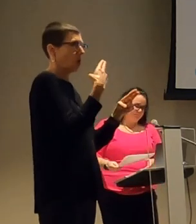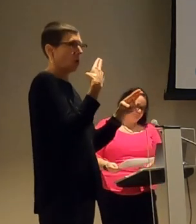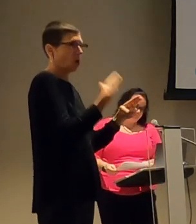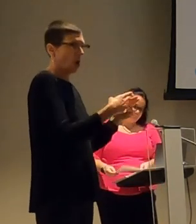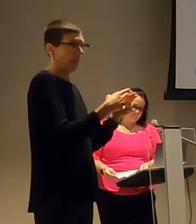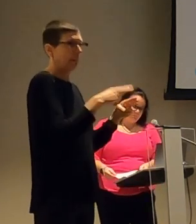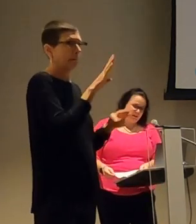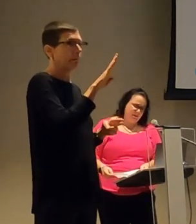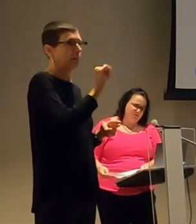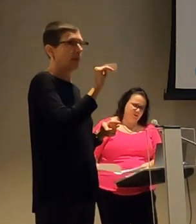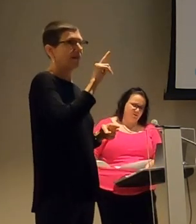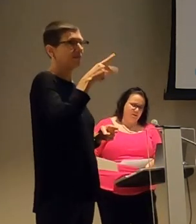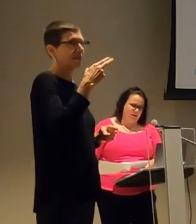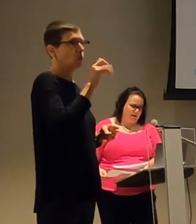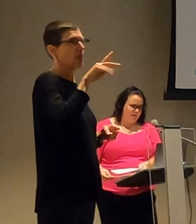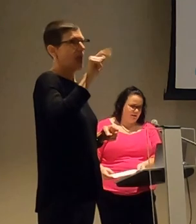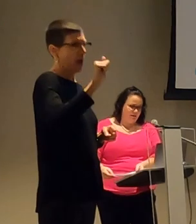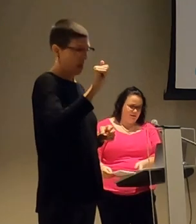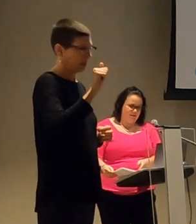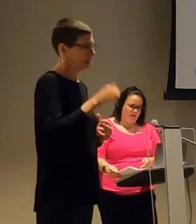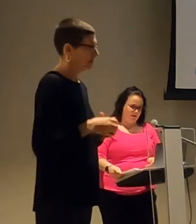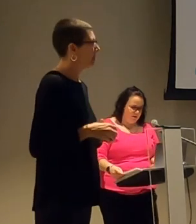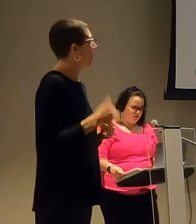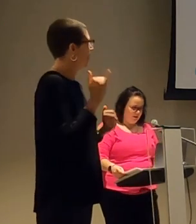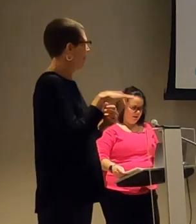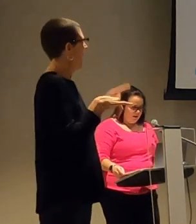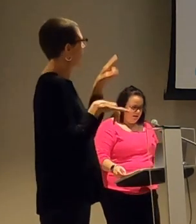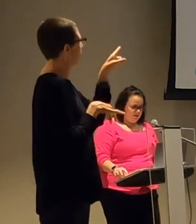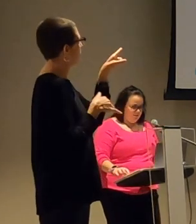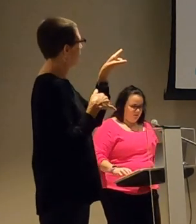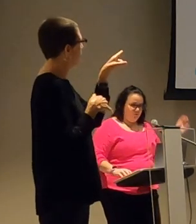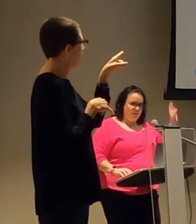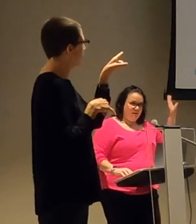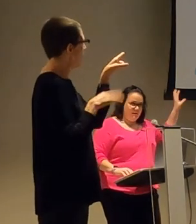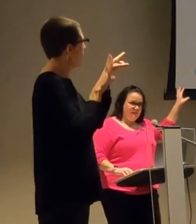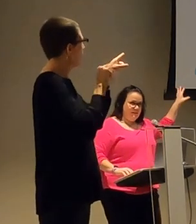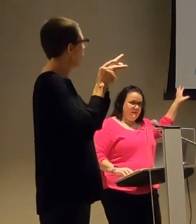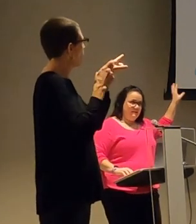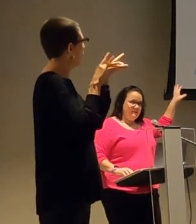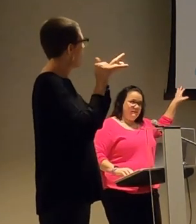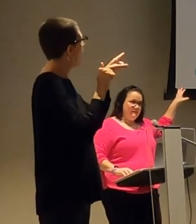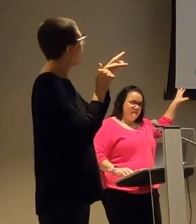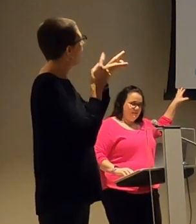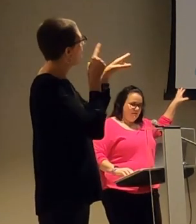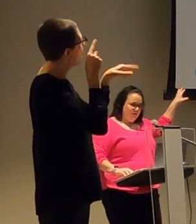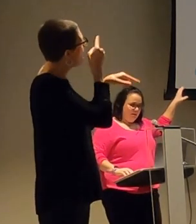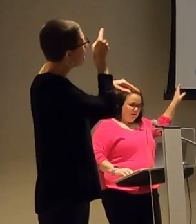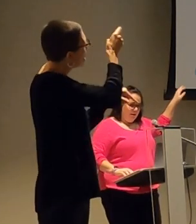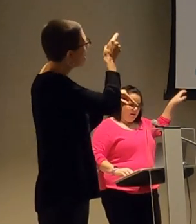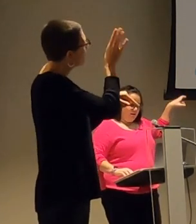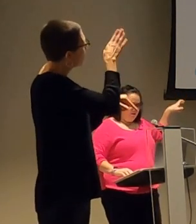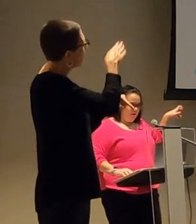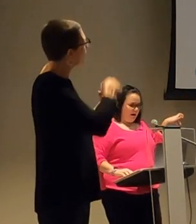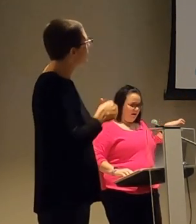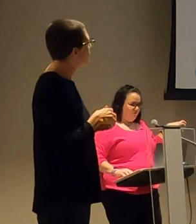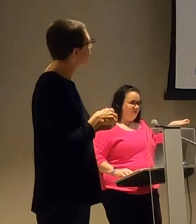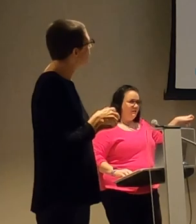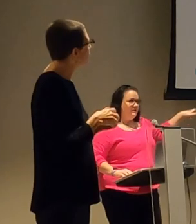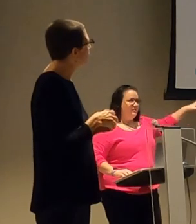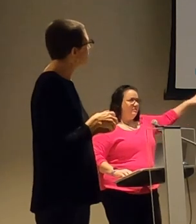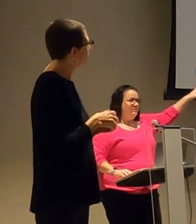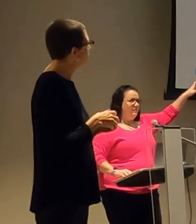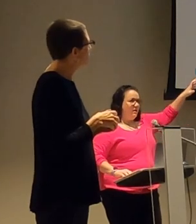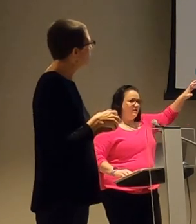Bethulia. And that's what you're looking at in this image, is Bethulia is in the distance, and you